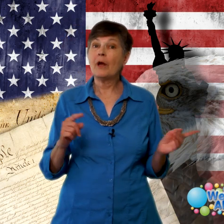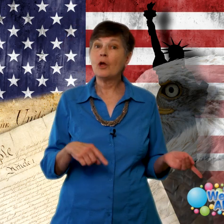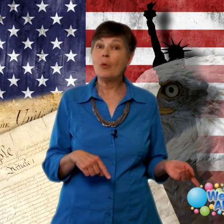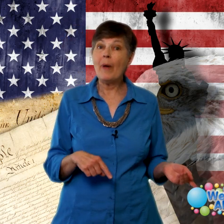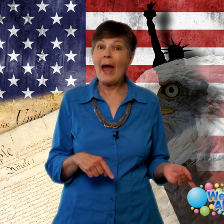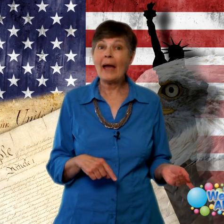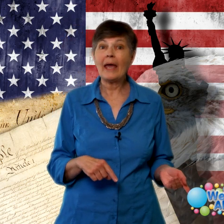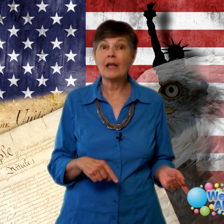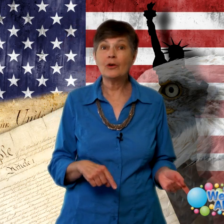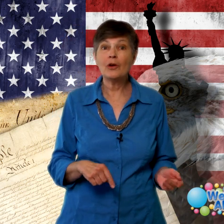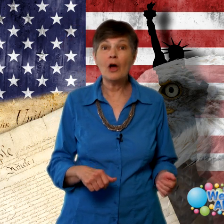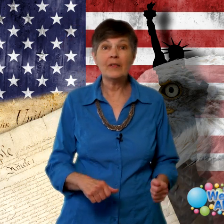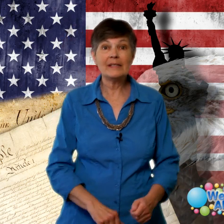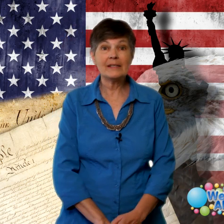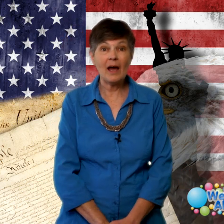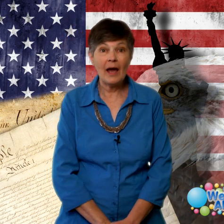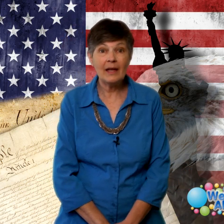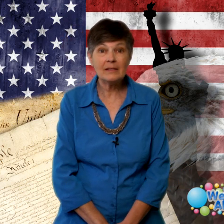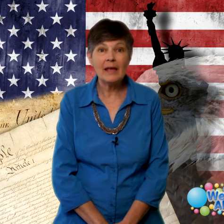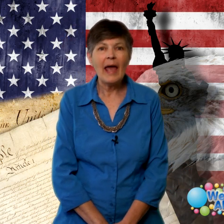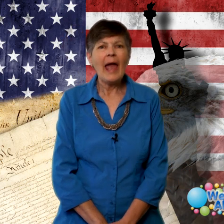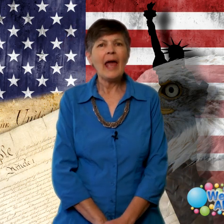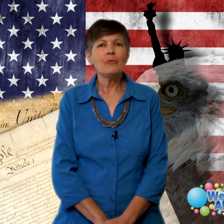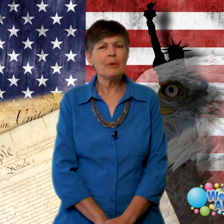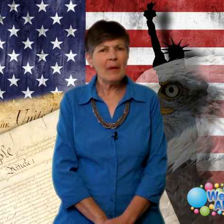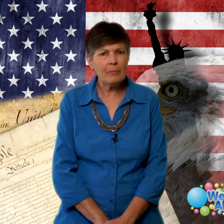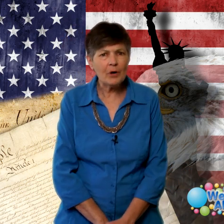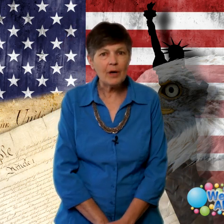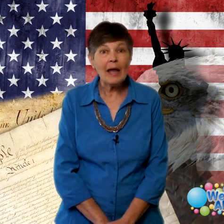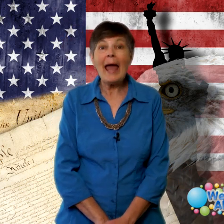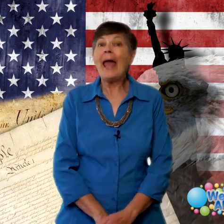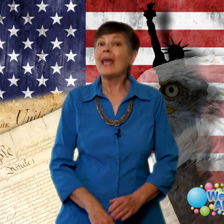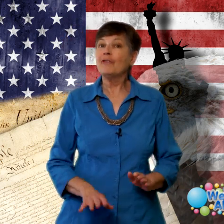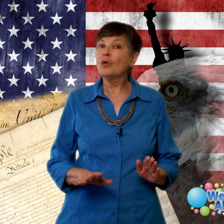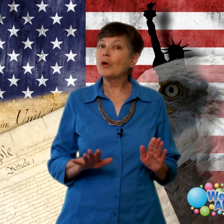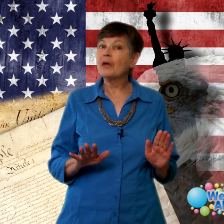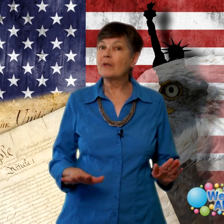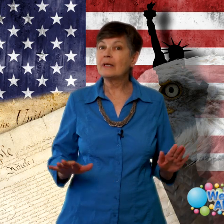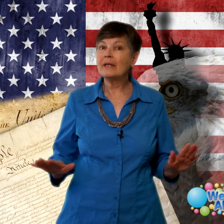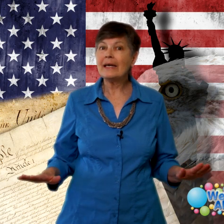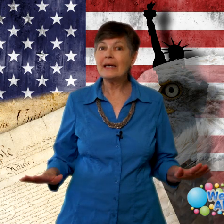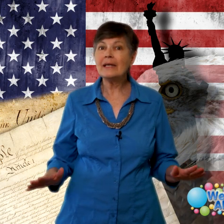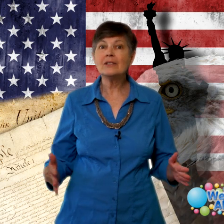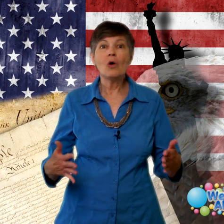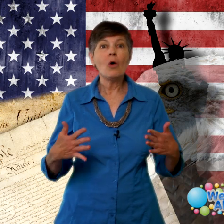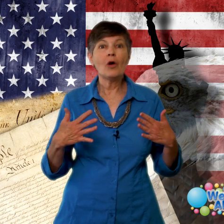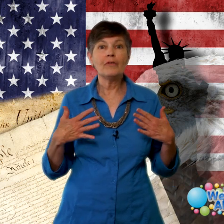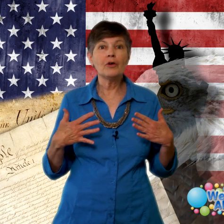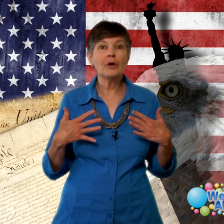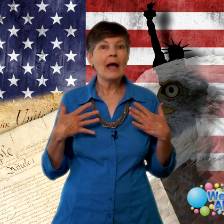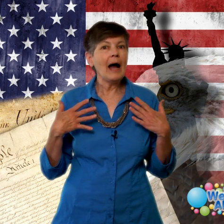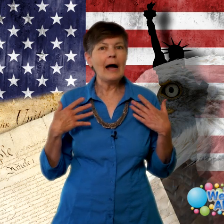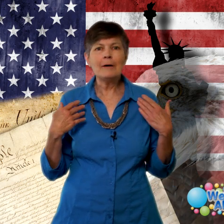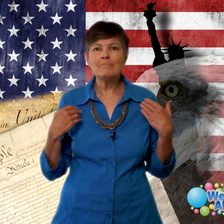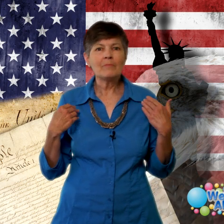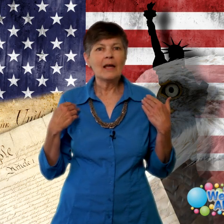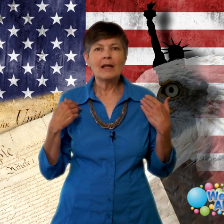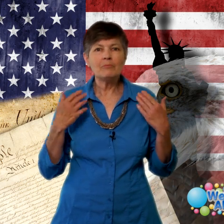go back and learn all these signs. And remember, if you're working with little kids, or if you're